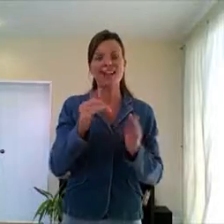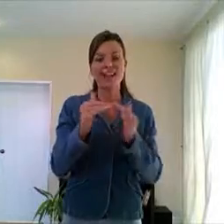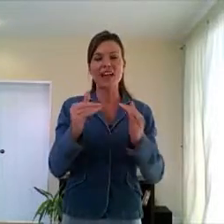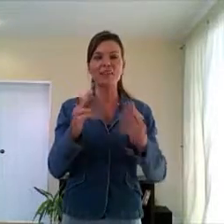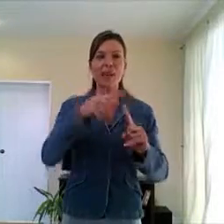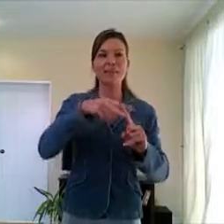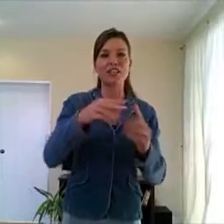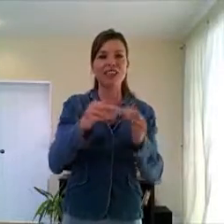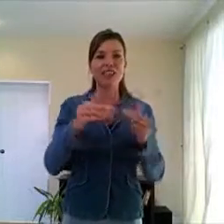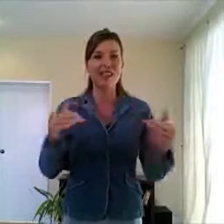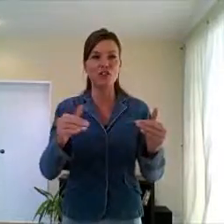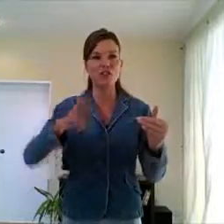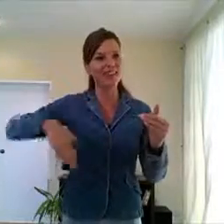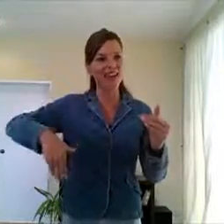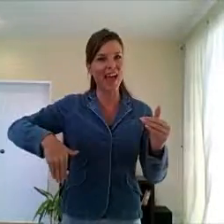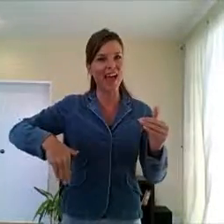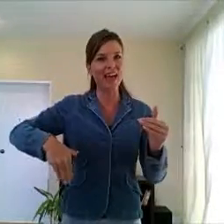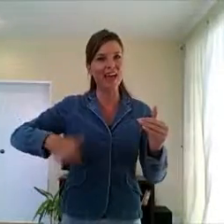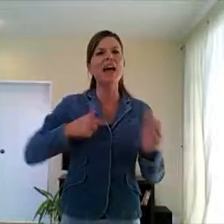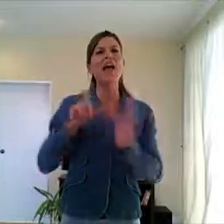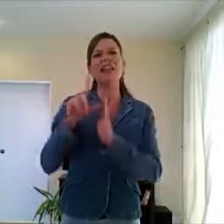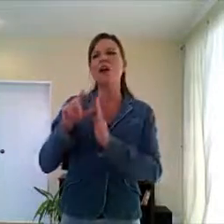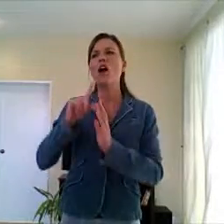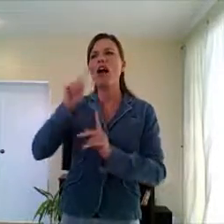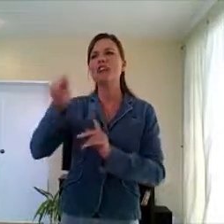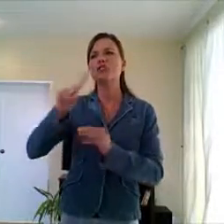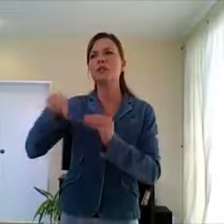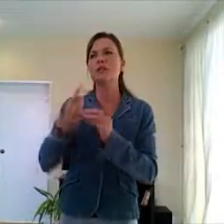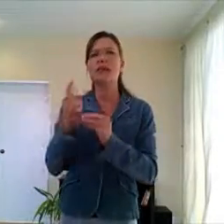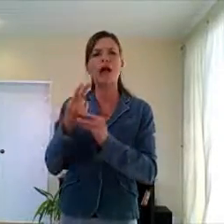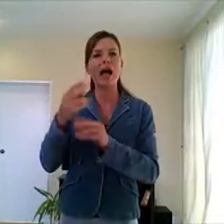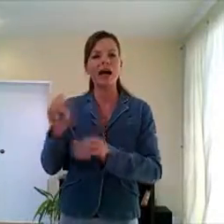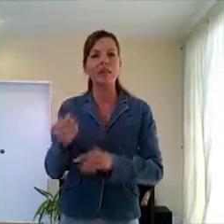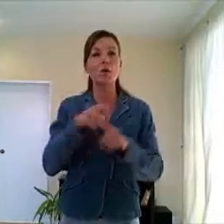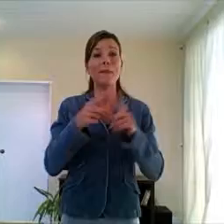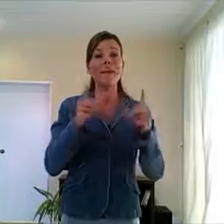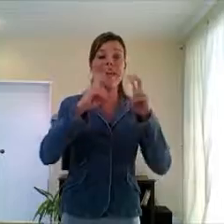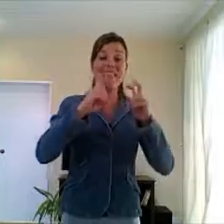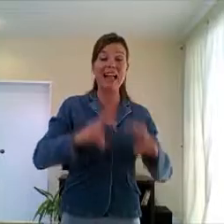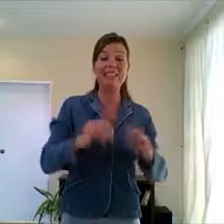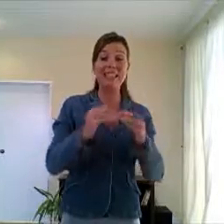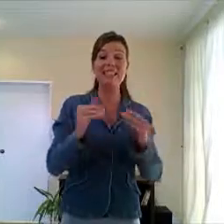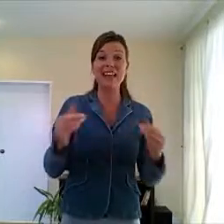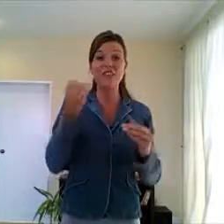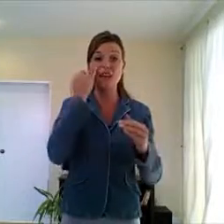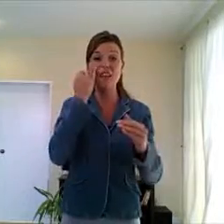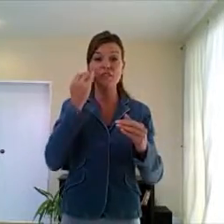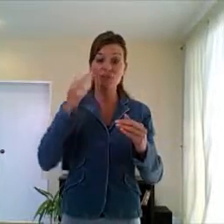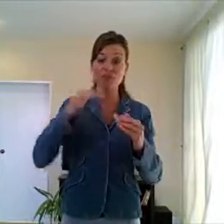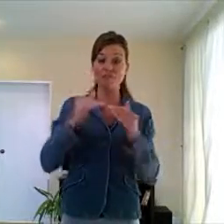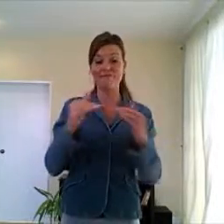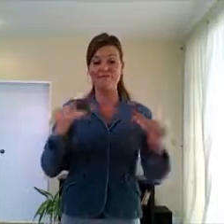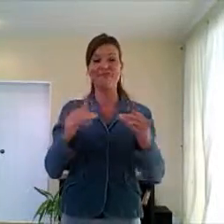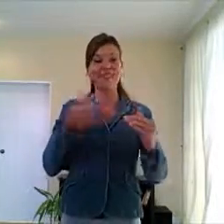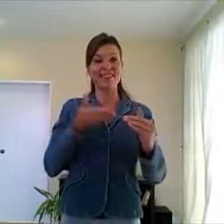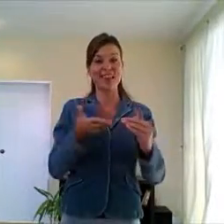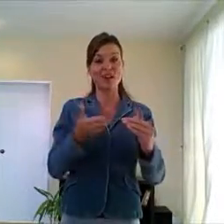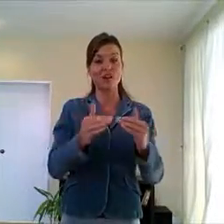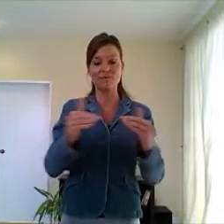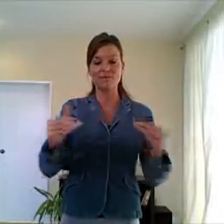go up and then I'll ask you guys something about high school. In analysis, if you're at that level, you could take any concept, you could break it down